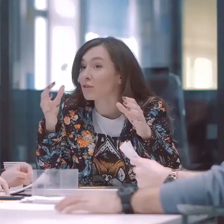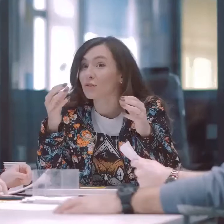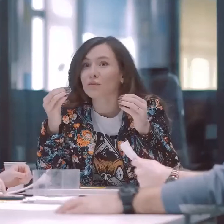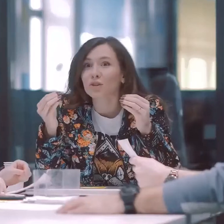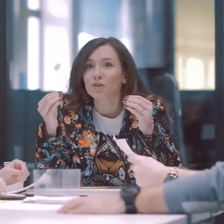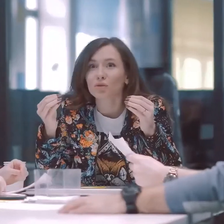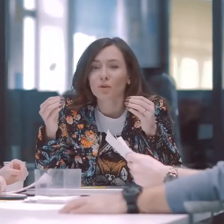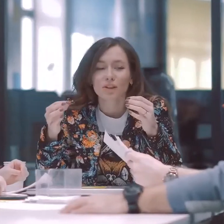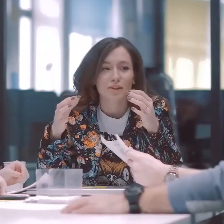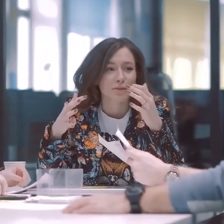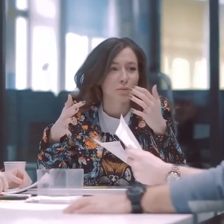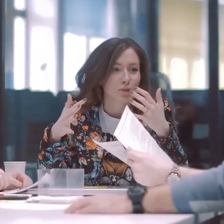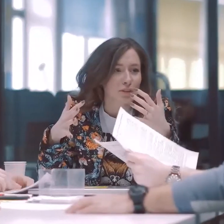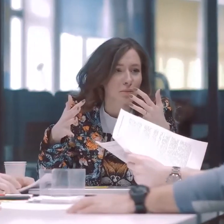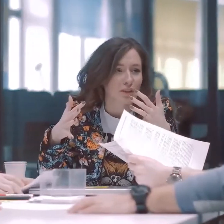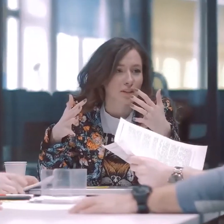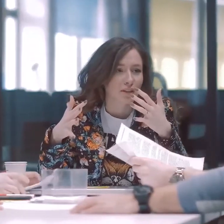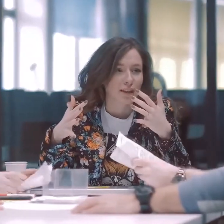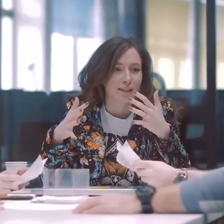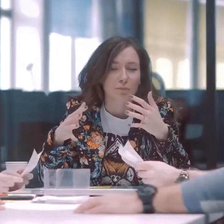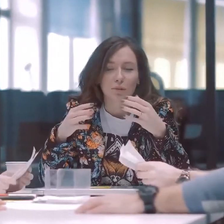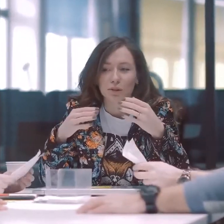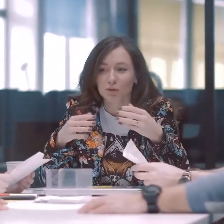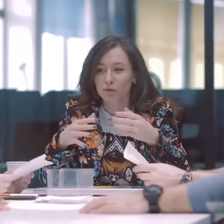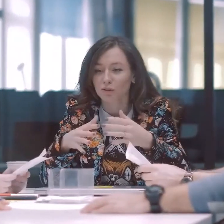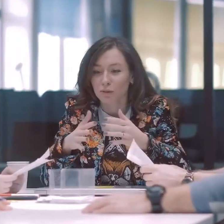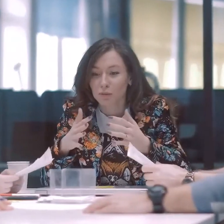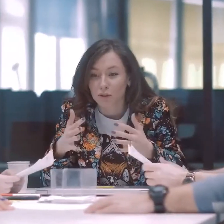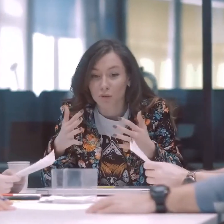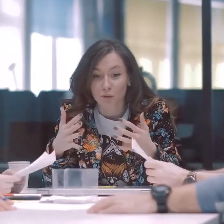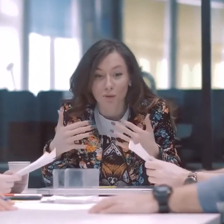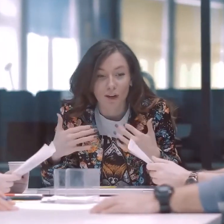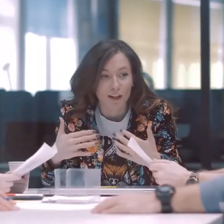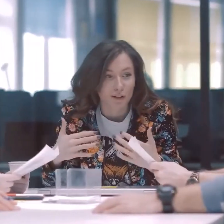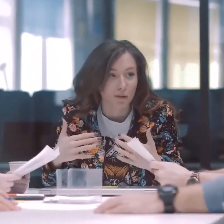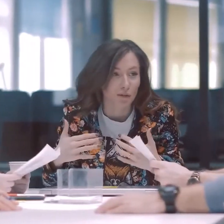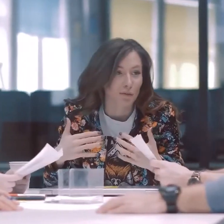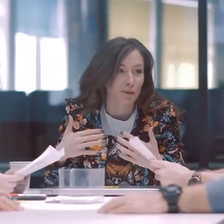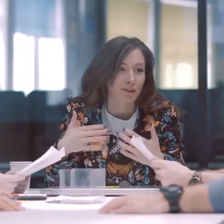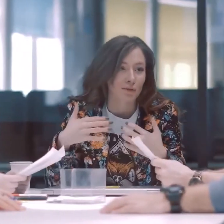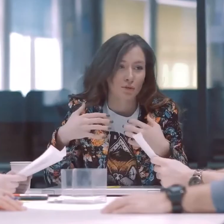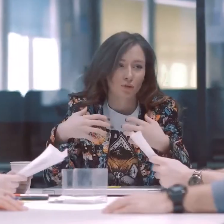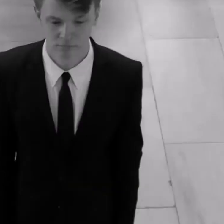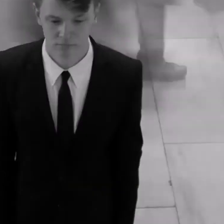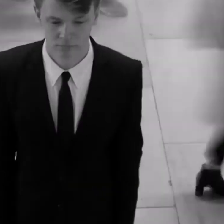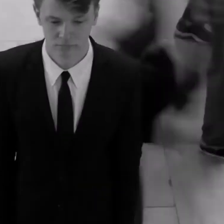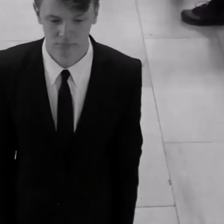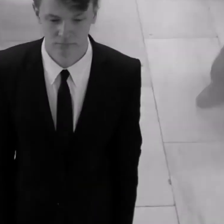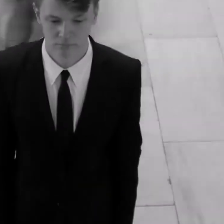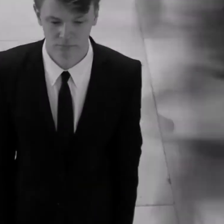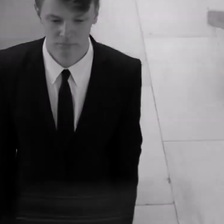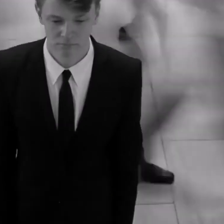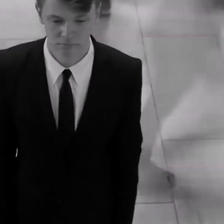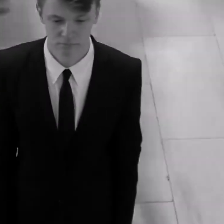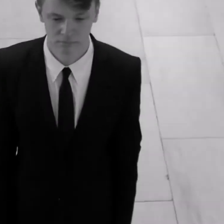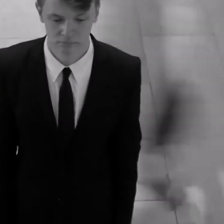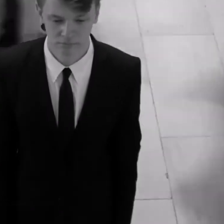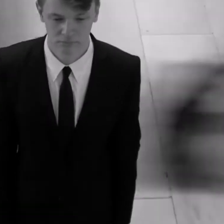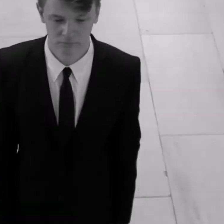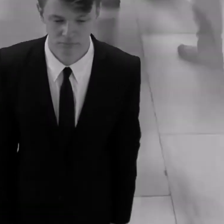Verbal communication allows individuals to directly express themselves to the wider community. But people with hearing and speaking difficulties